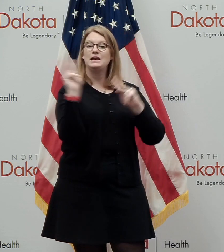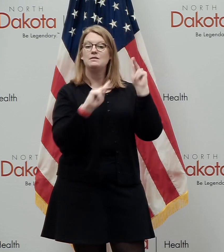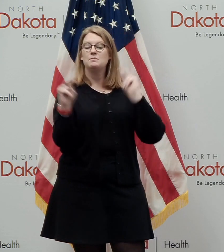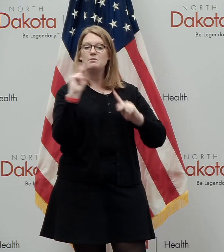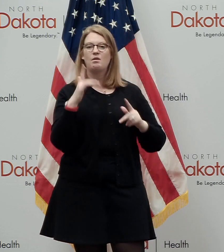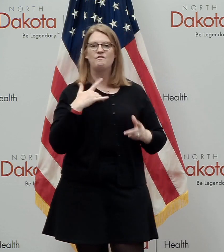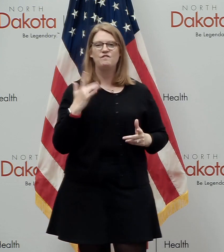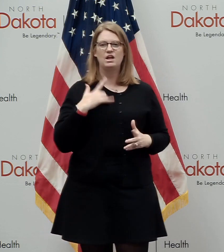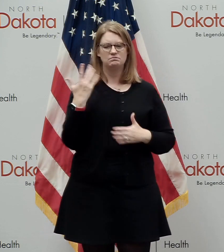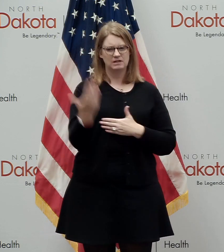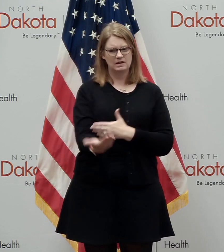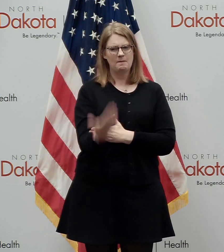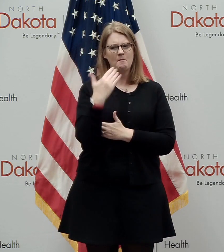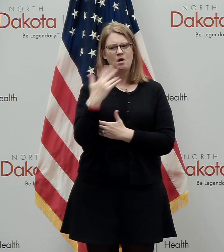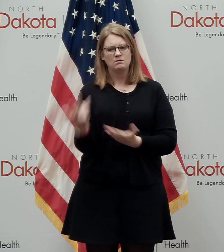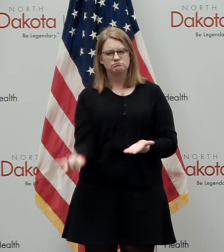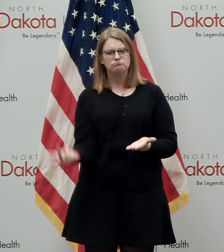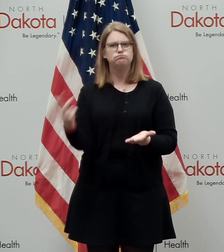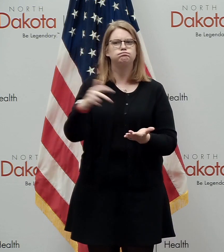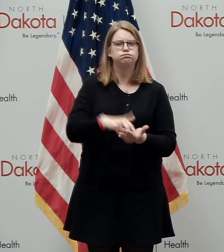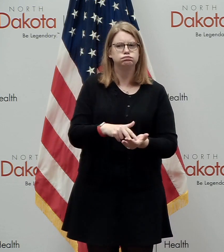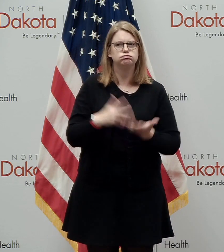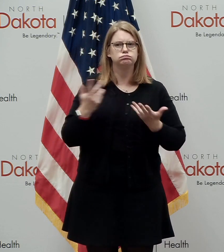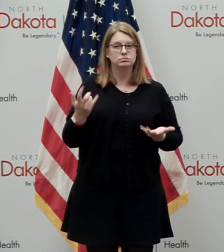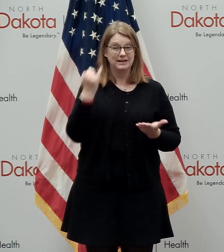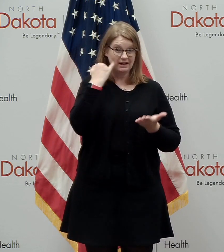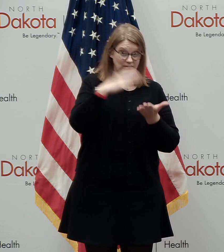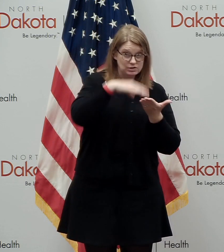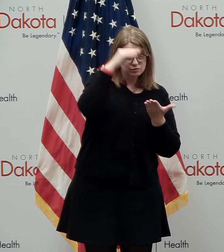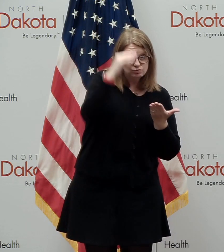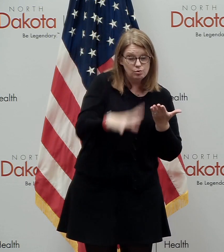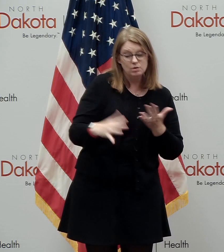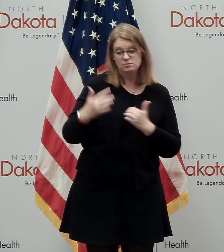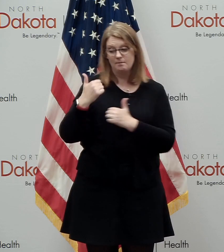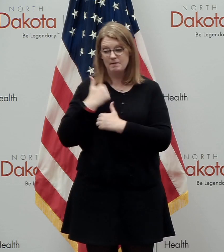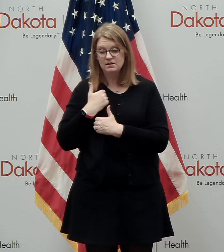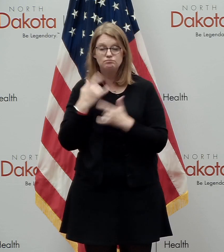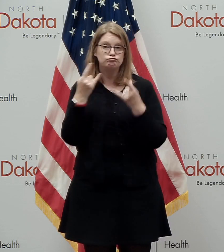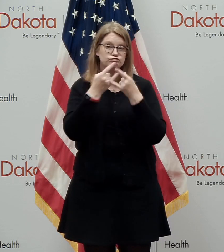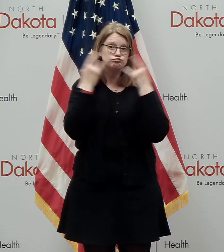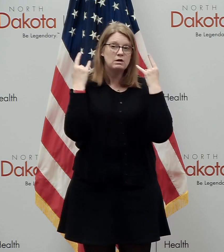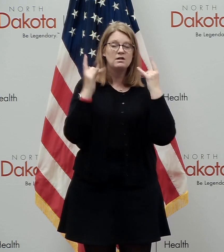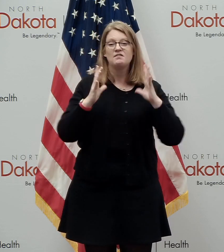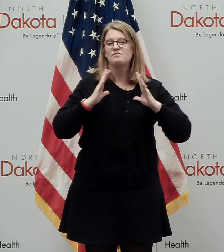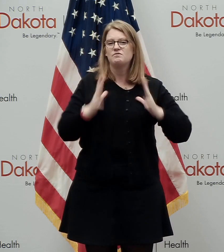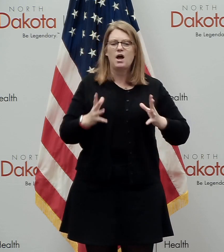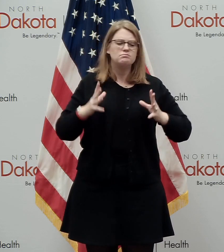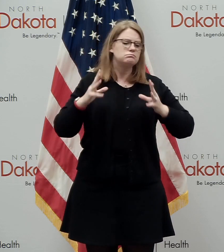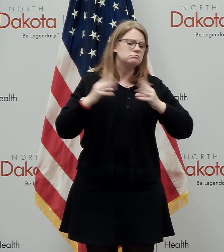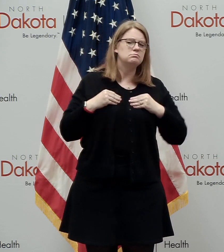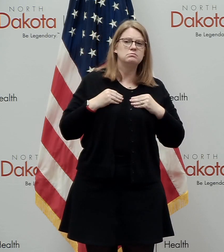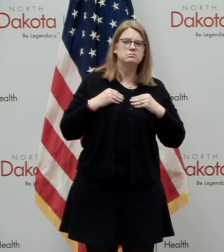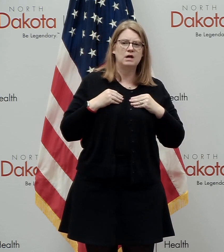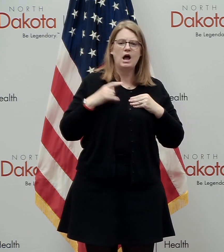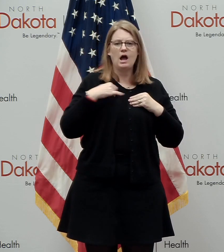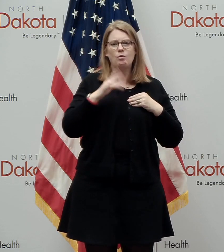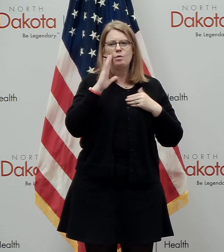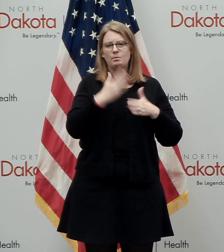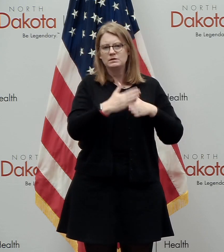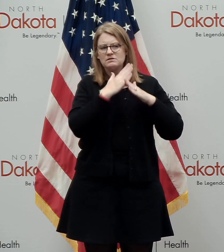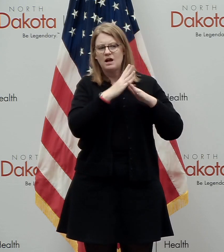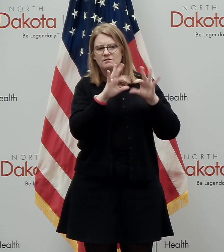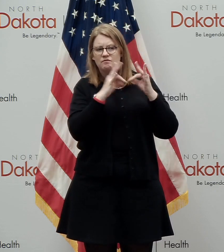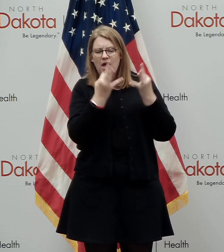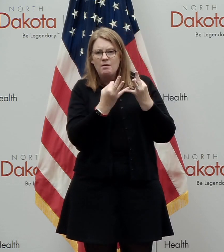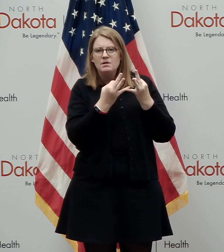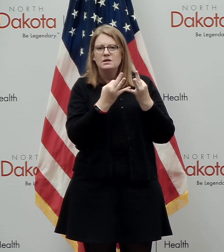every day, whether those are students or military members that are wearing a mask to protect themselves, their families, and their coworkers. And again,